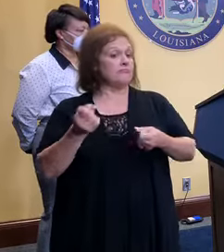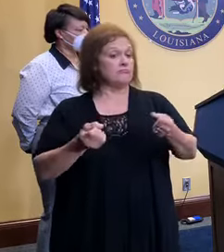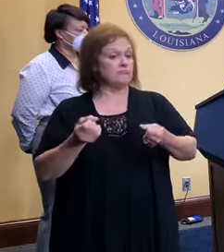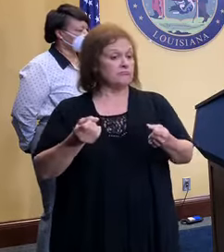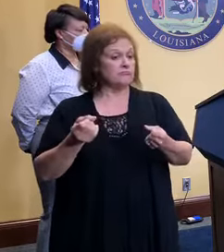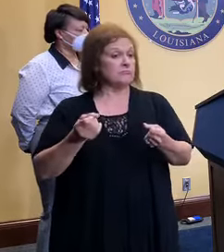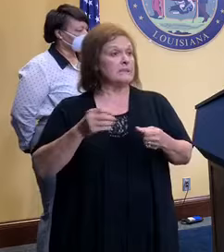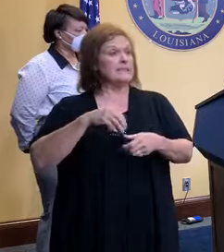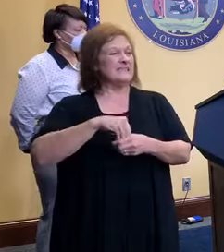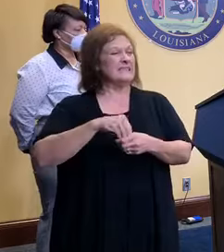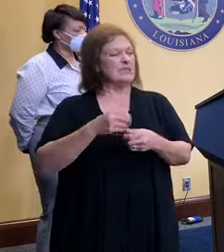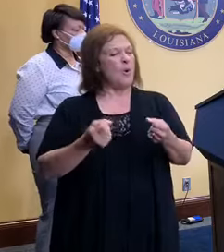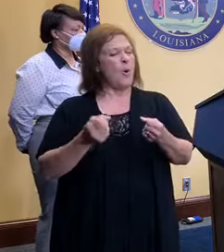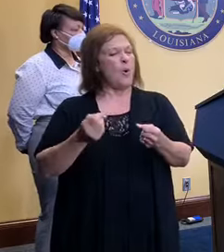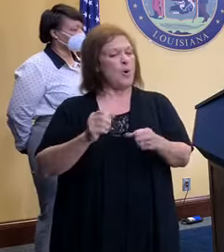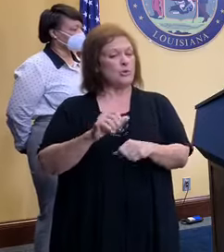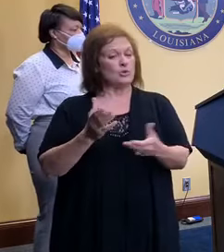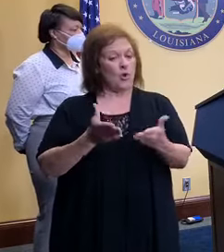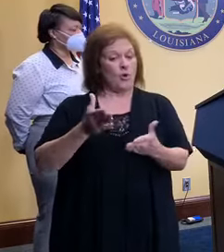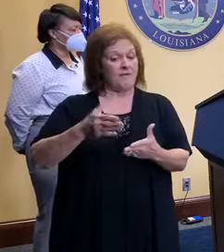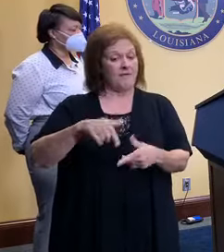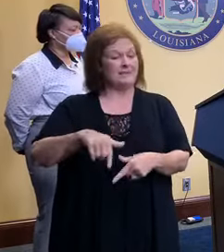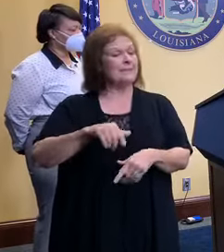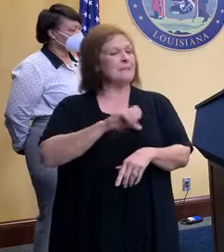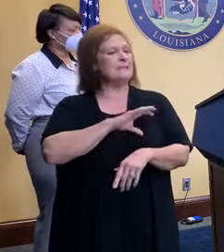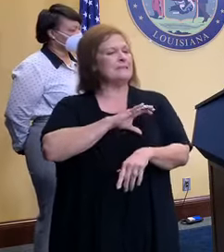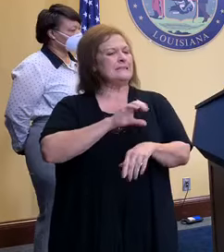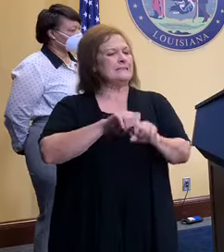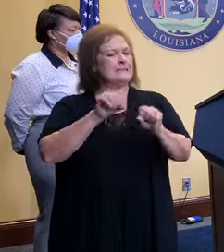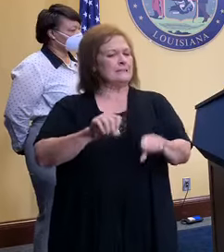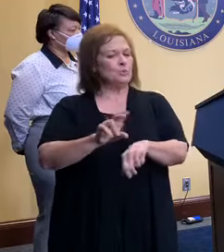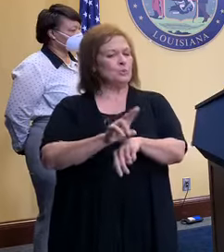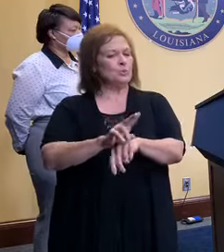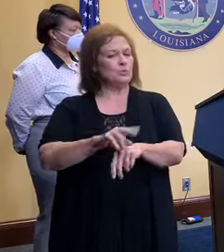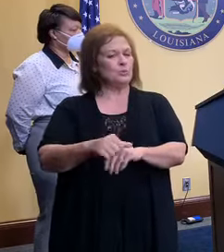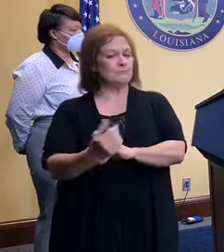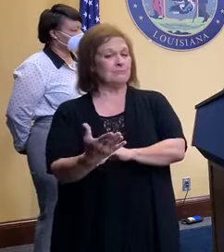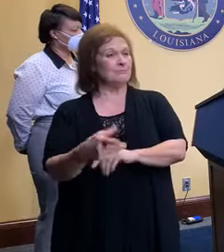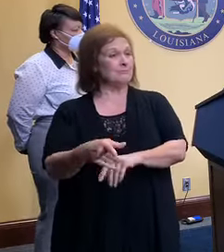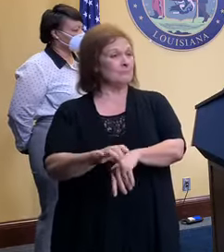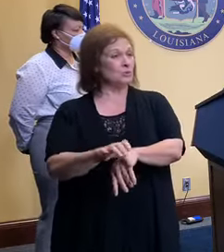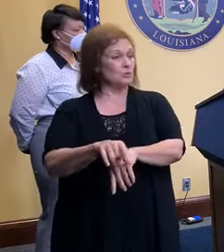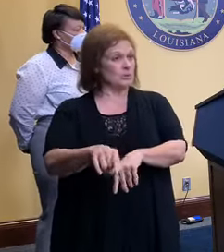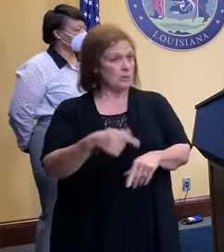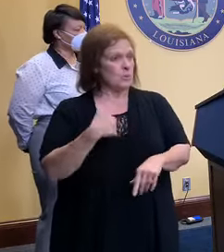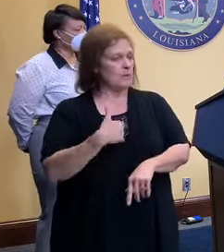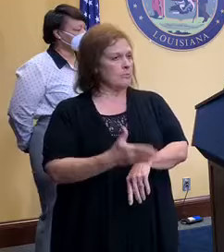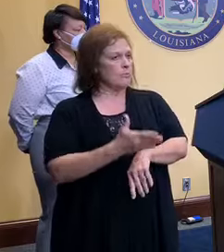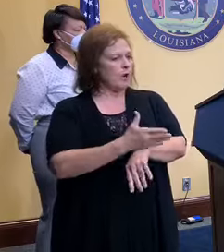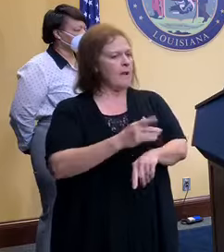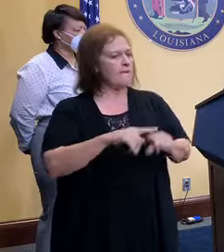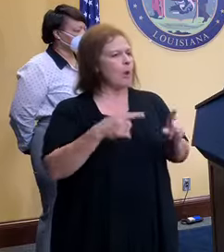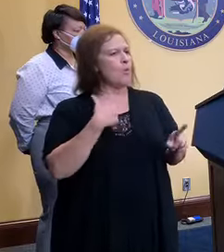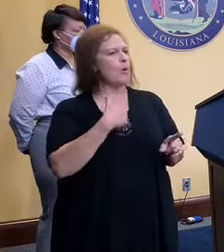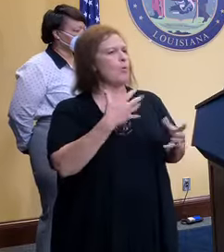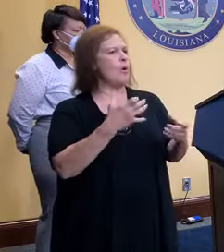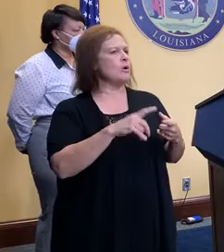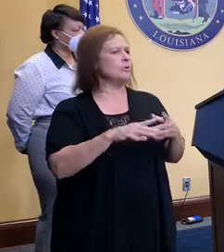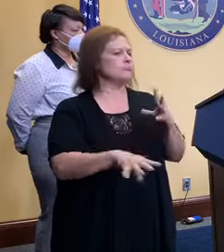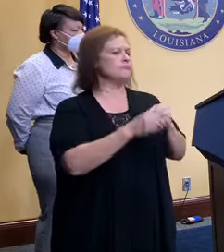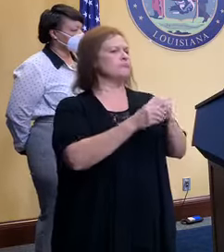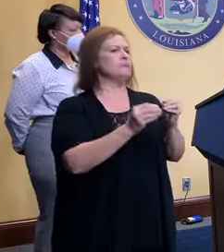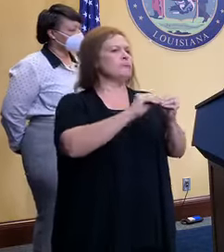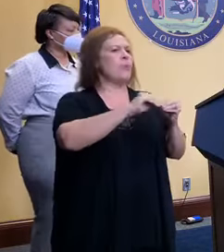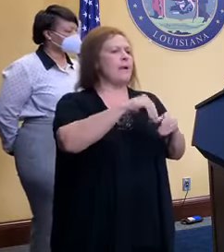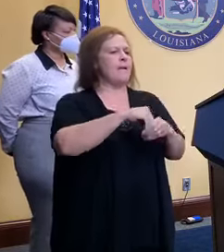and the in-car services that the police systems use, we've upgraded those. So there is some additional equipment that we will be putting in